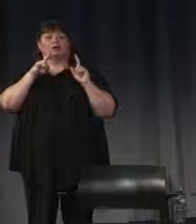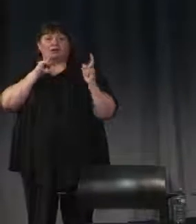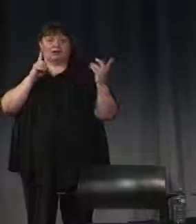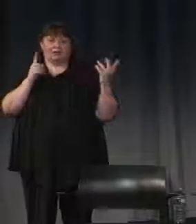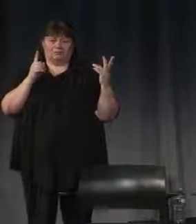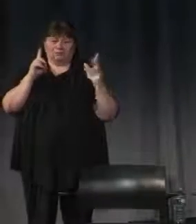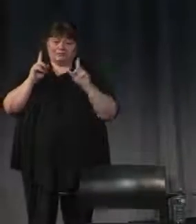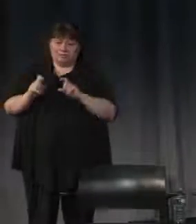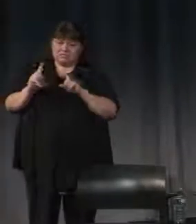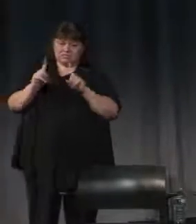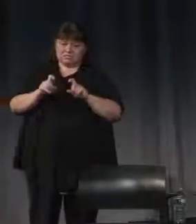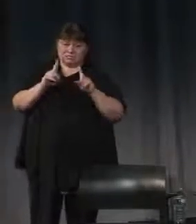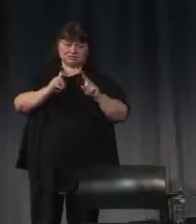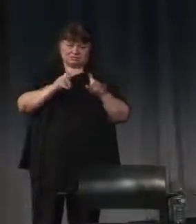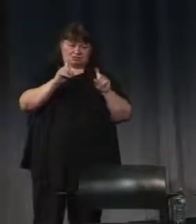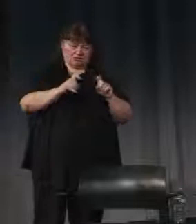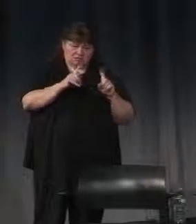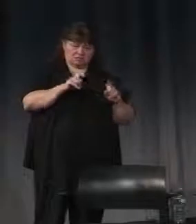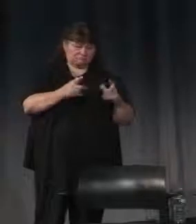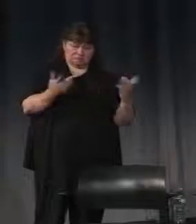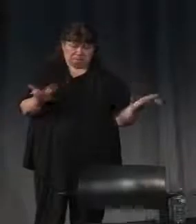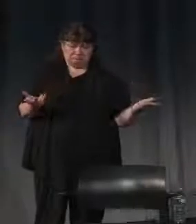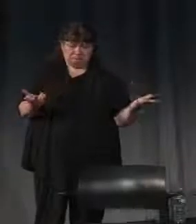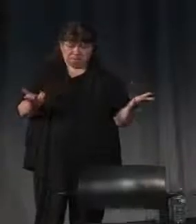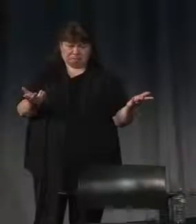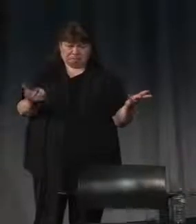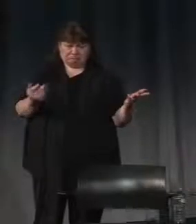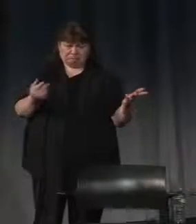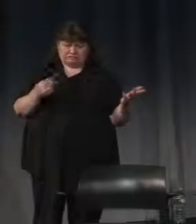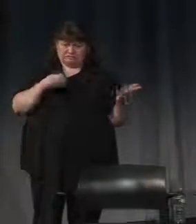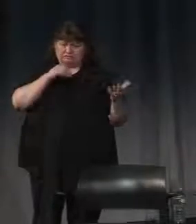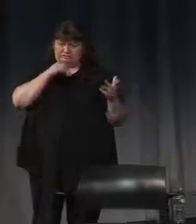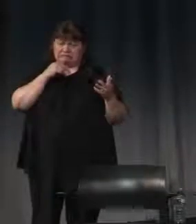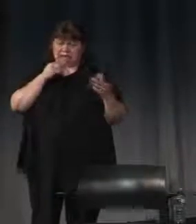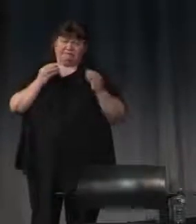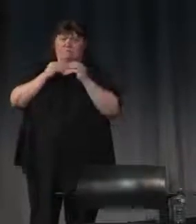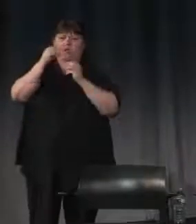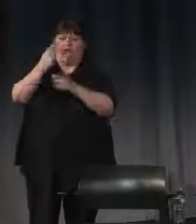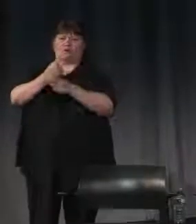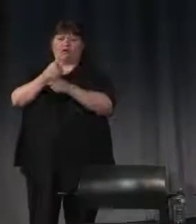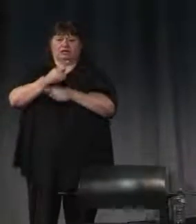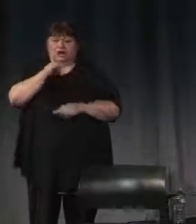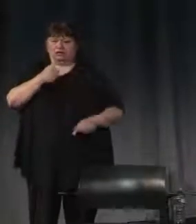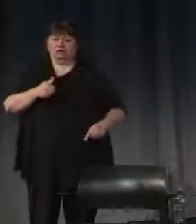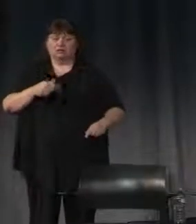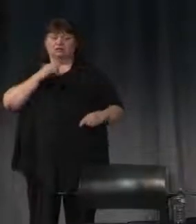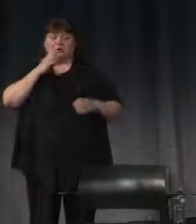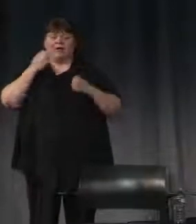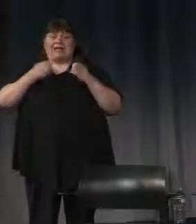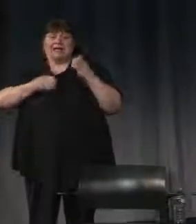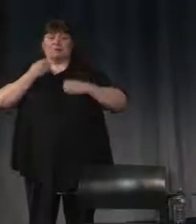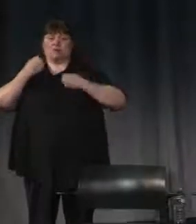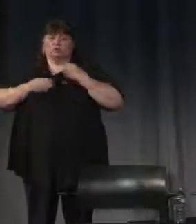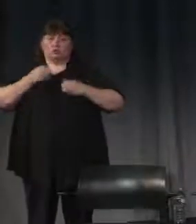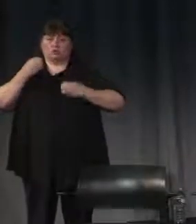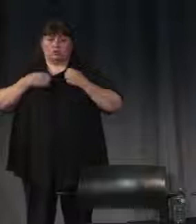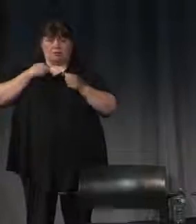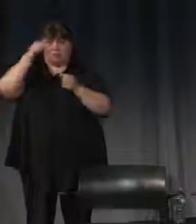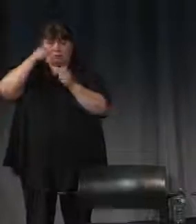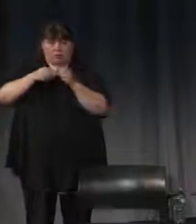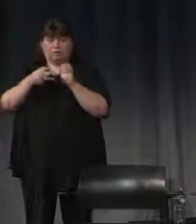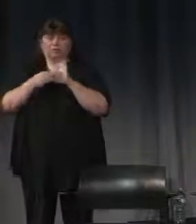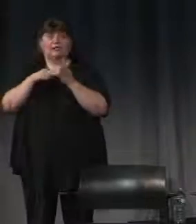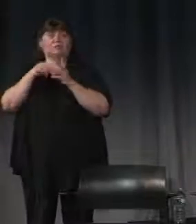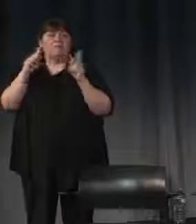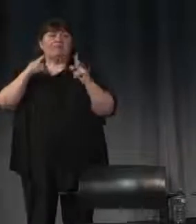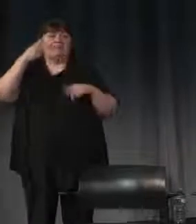objectively test their ability to recall information, you can show they're no more accurate. So what is really different about emotional memories is people have this